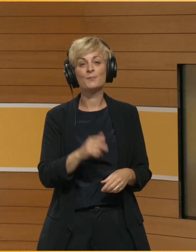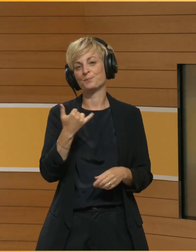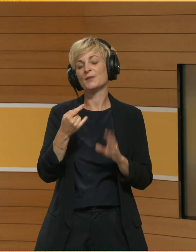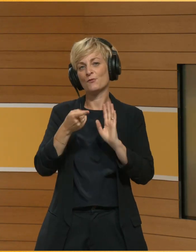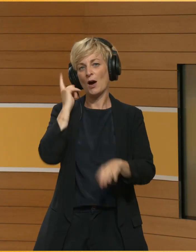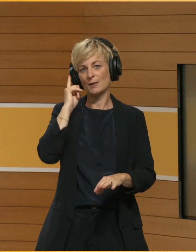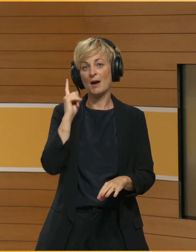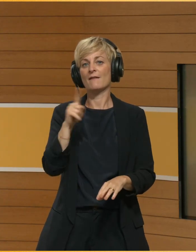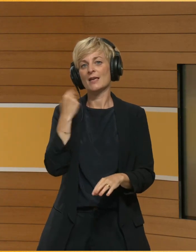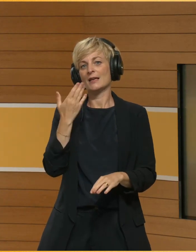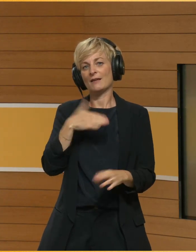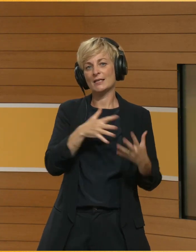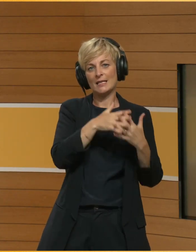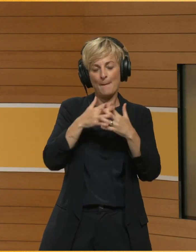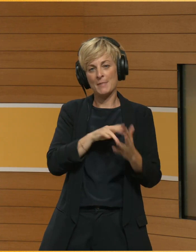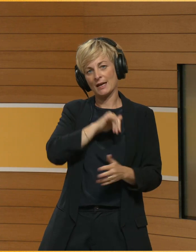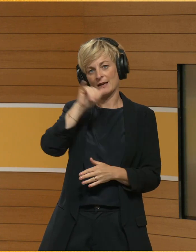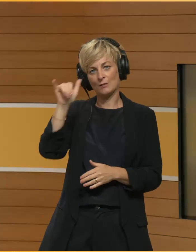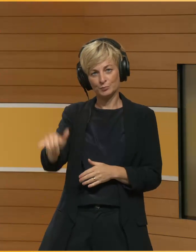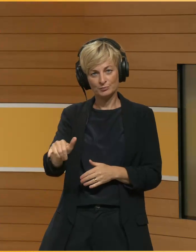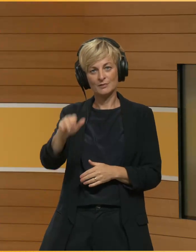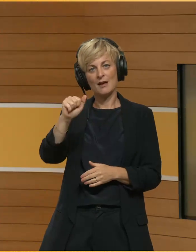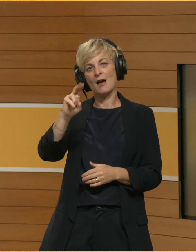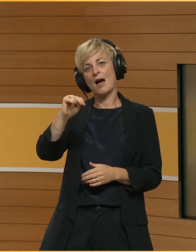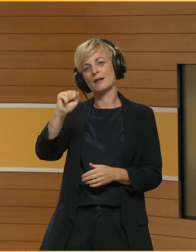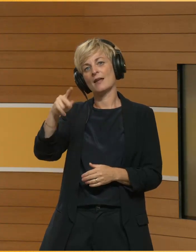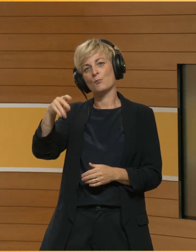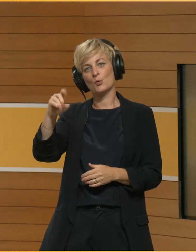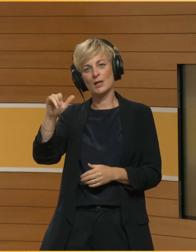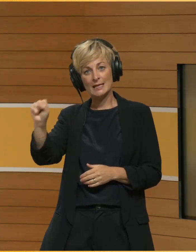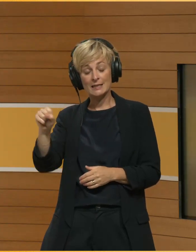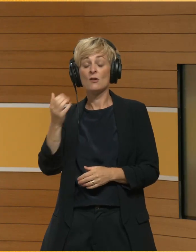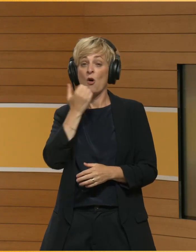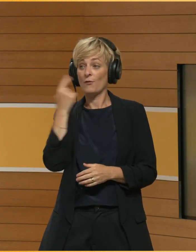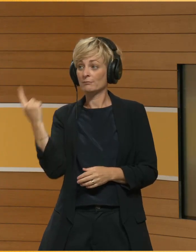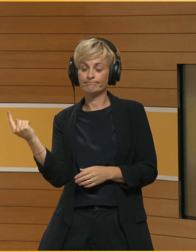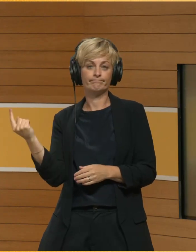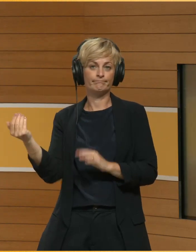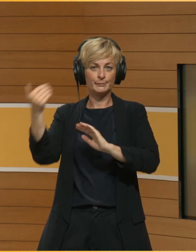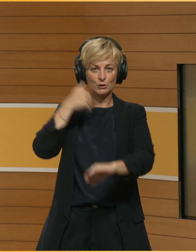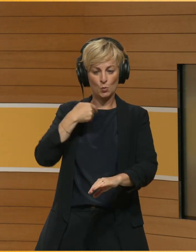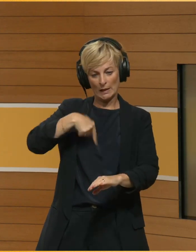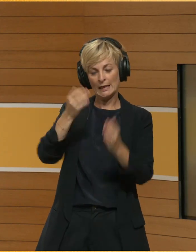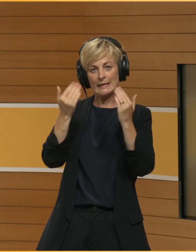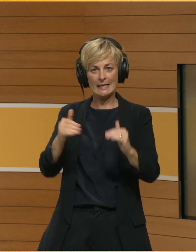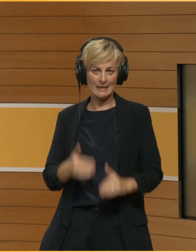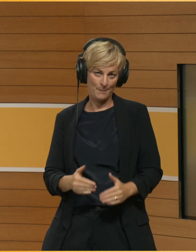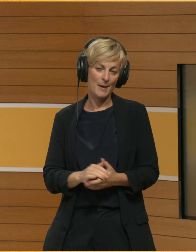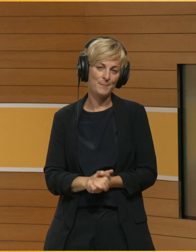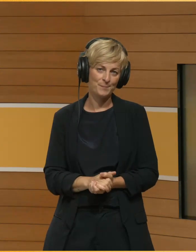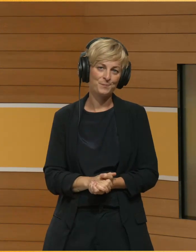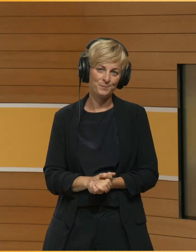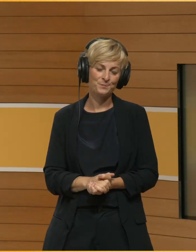But hopefully they are coming to Germany in December. And yes, yeah.